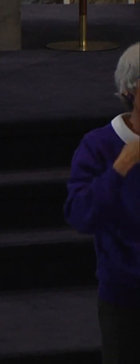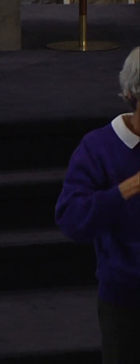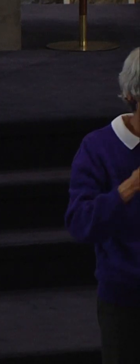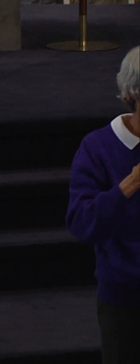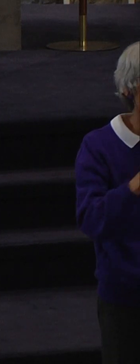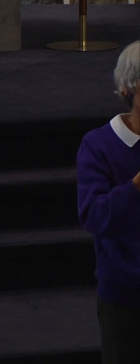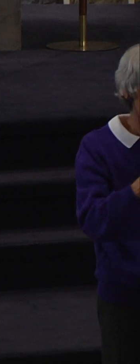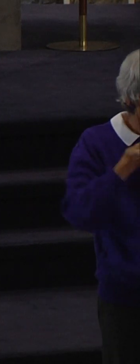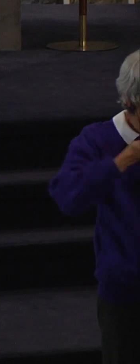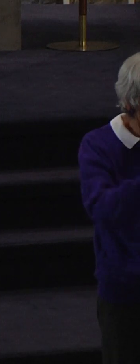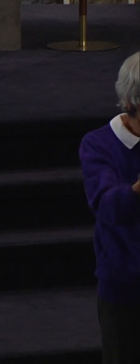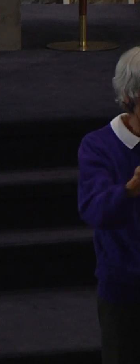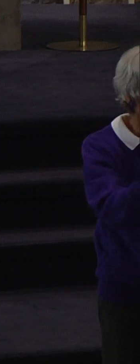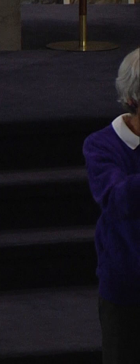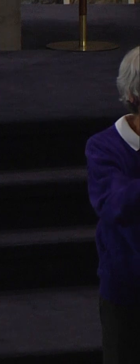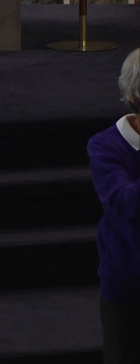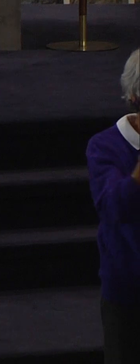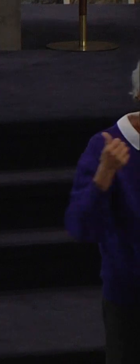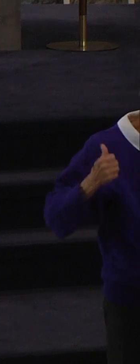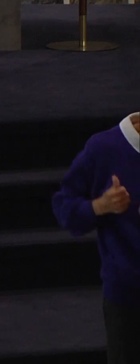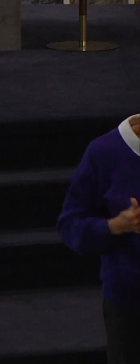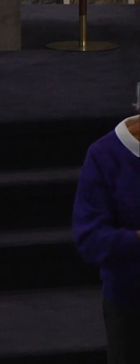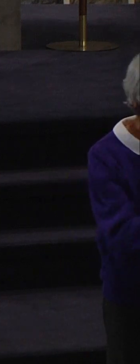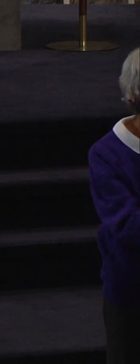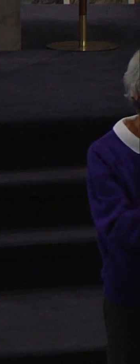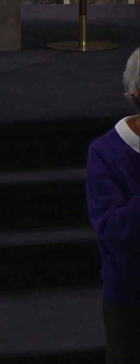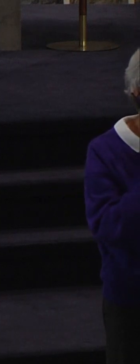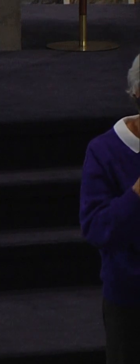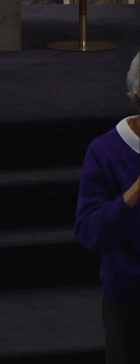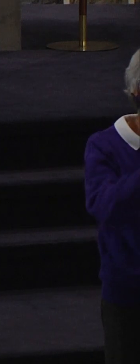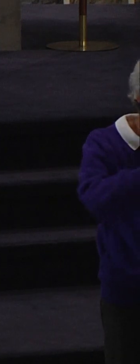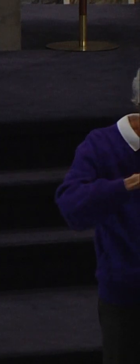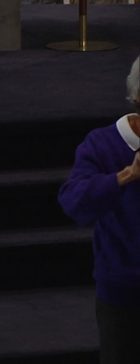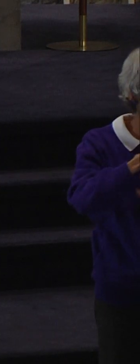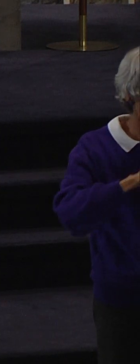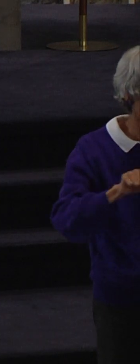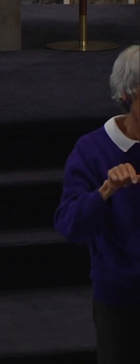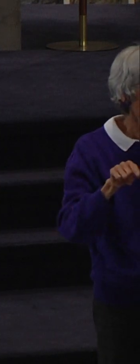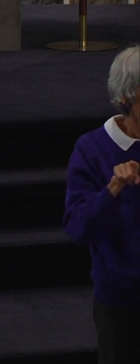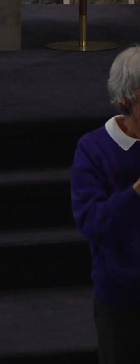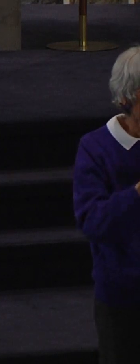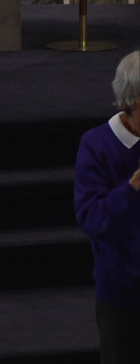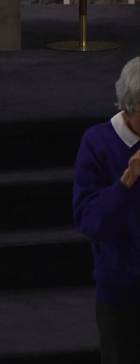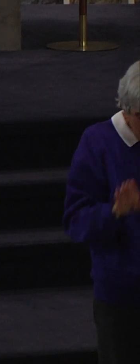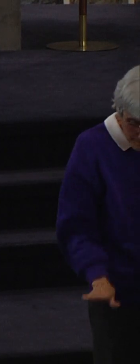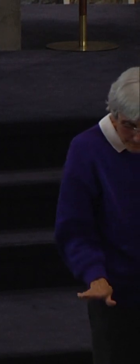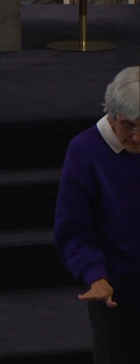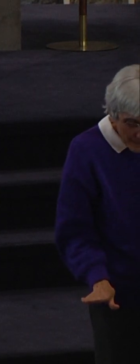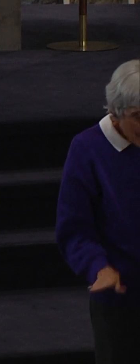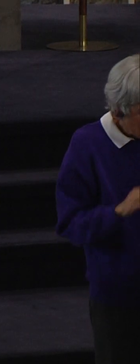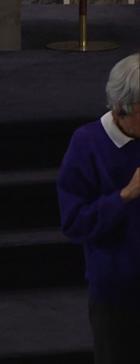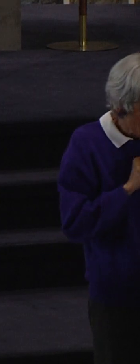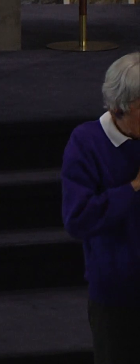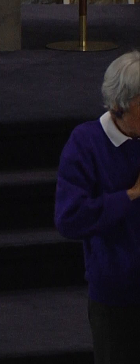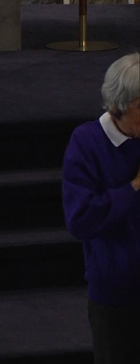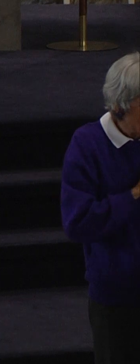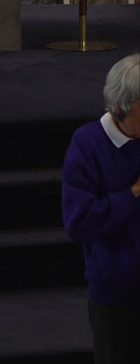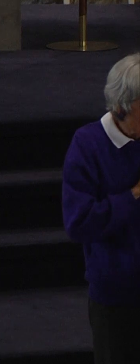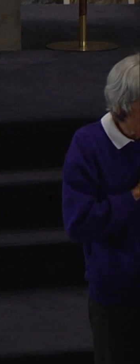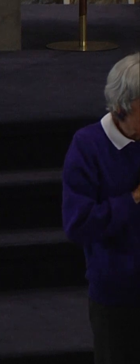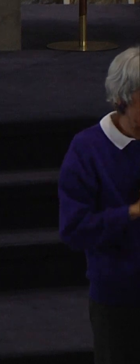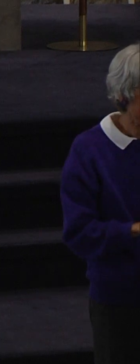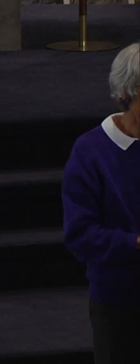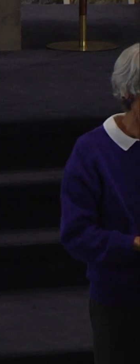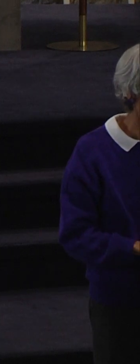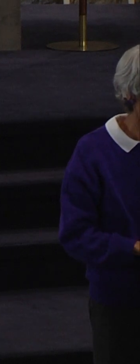to come alongside our children and to activate them as little missionaries wherever they live. Friends,